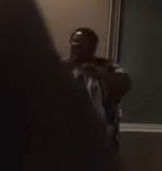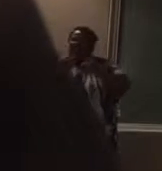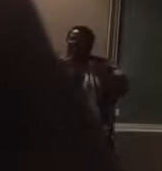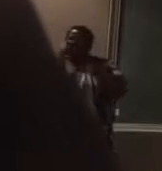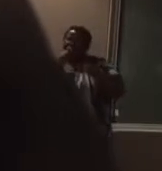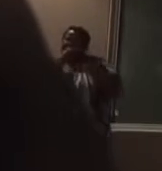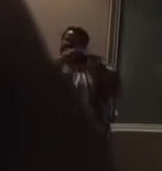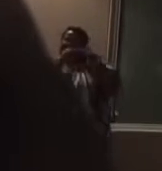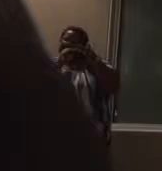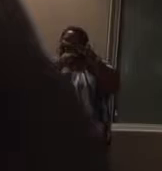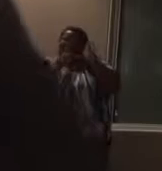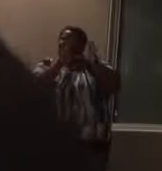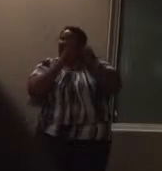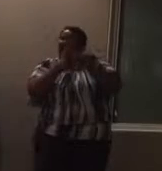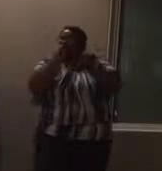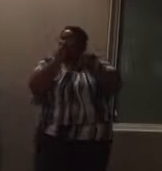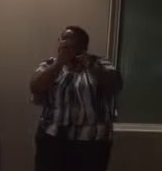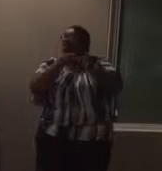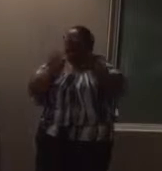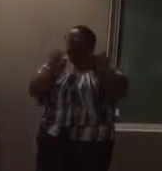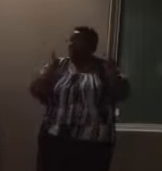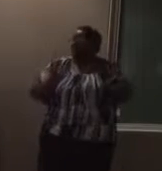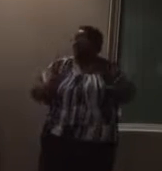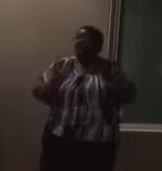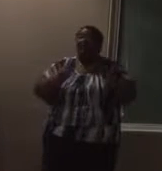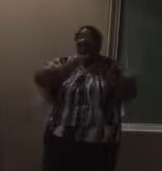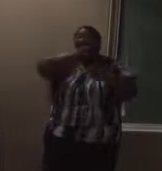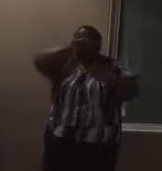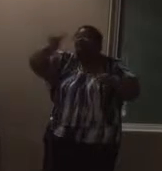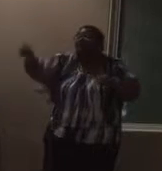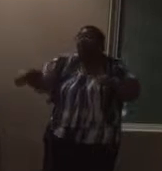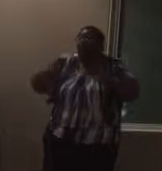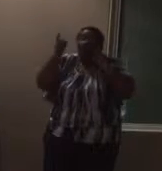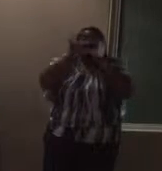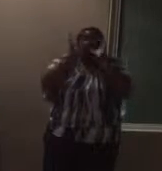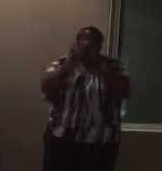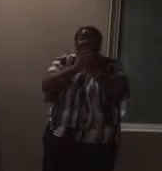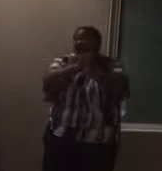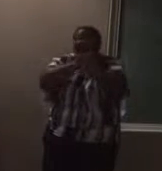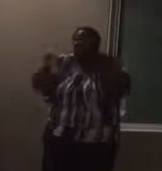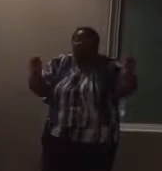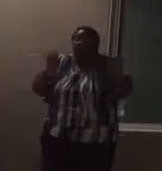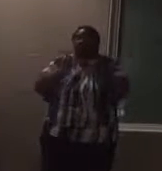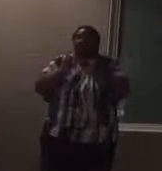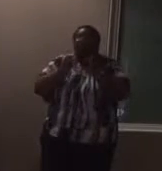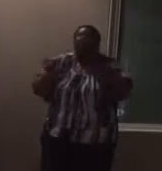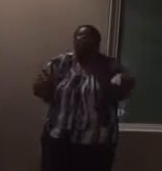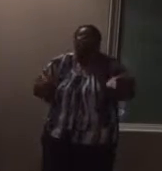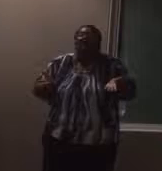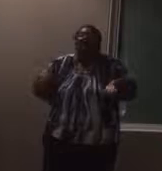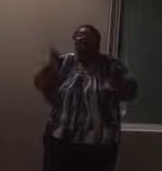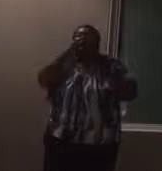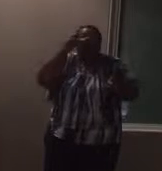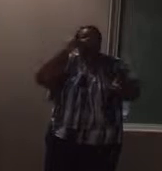We'll be meeting with you. They'll be meeting with you in August to determine what classes you're taking, which will use